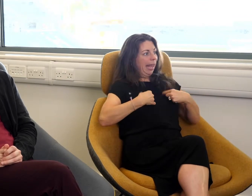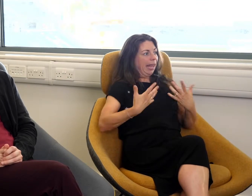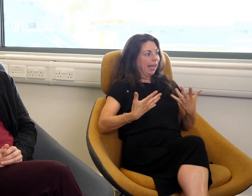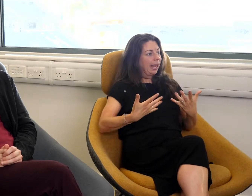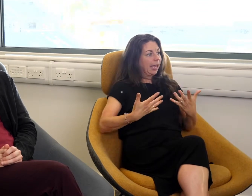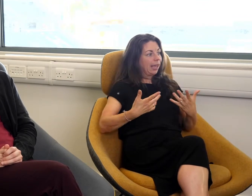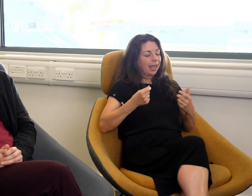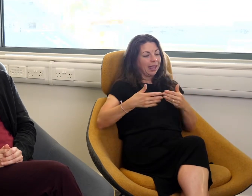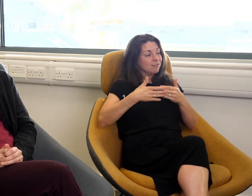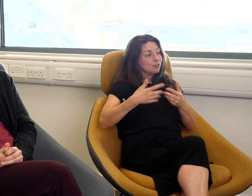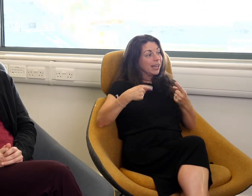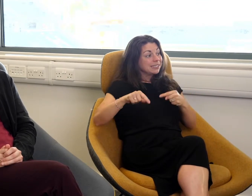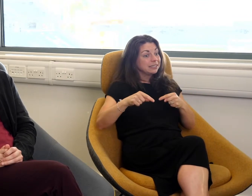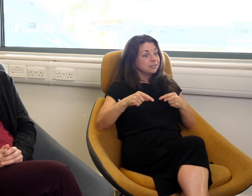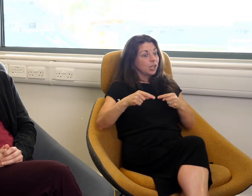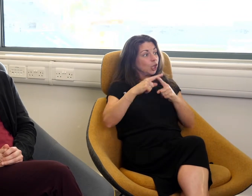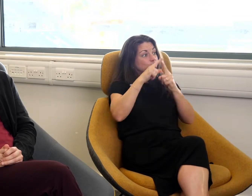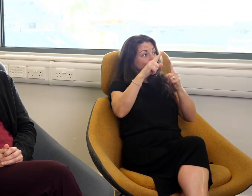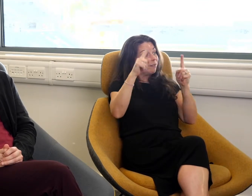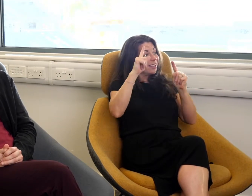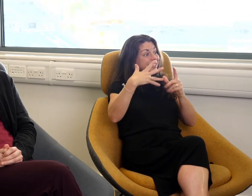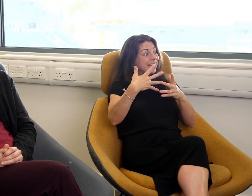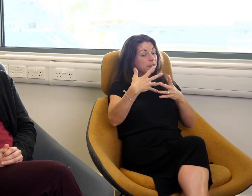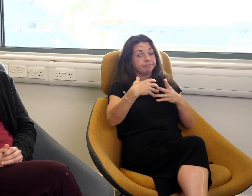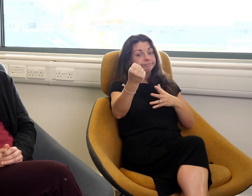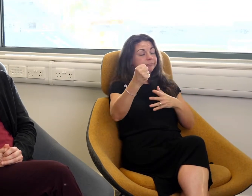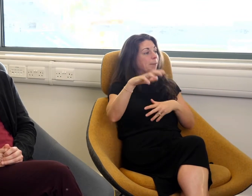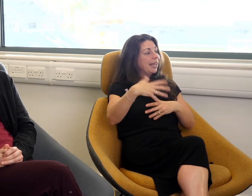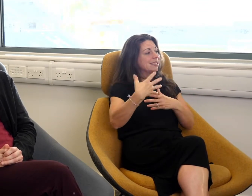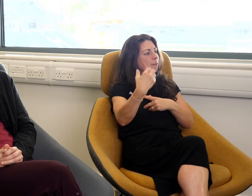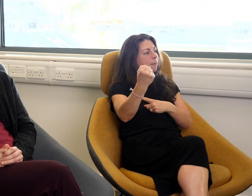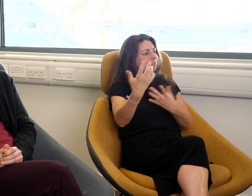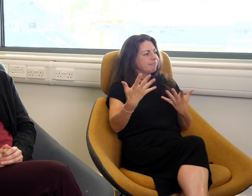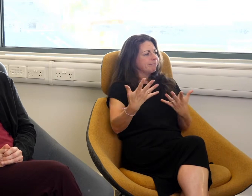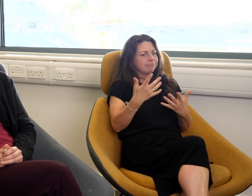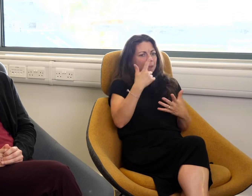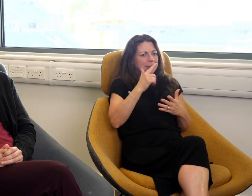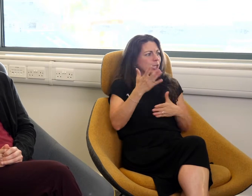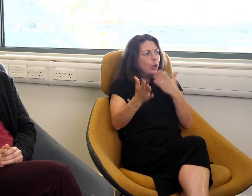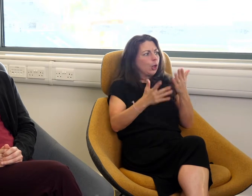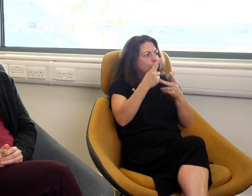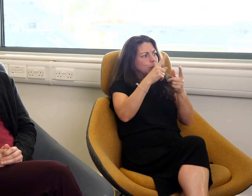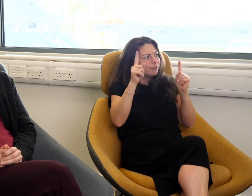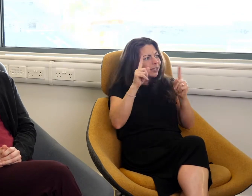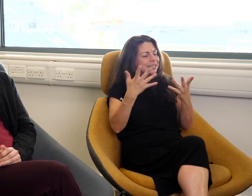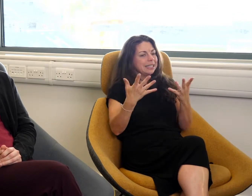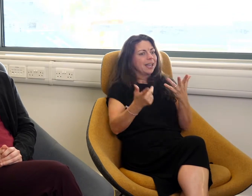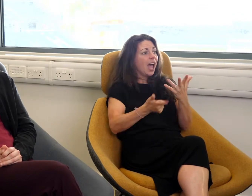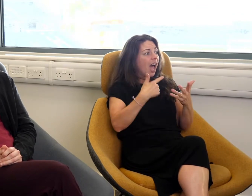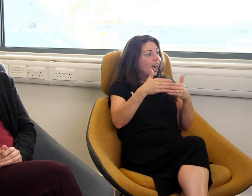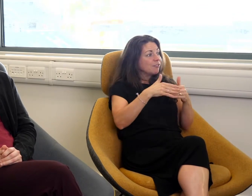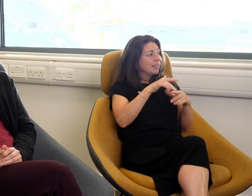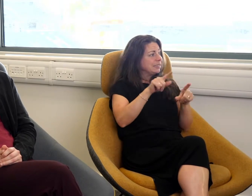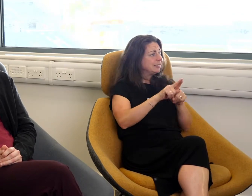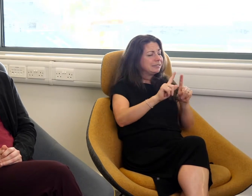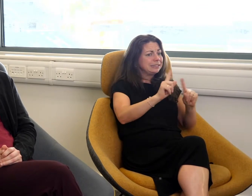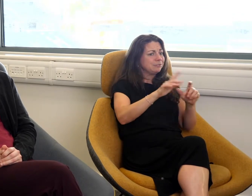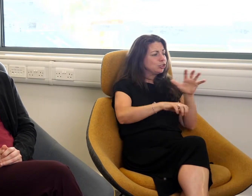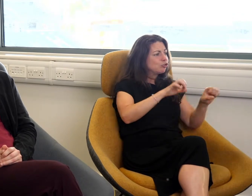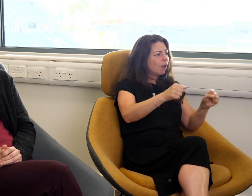who lost university places. I had, others who struggled in different ways. And it made me realise that a lot of the issues that I was worried